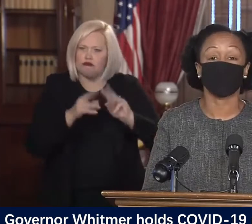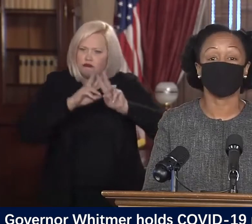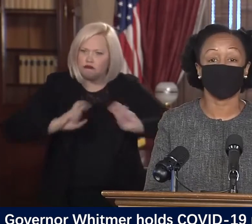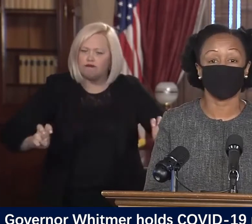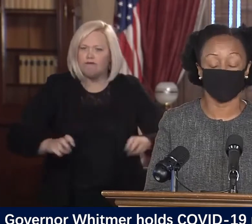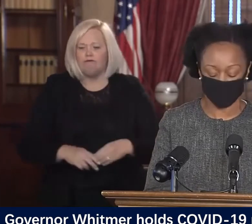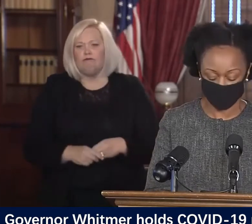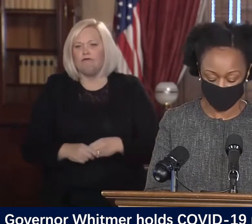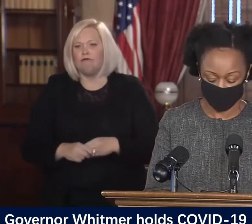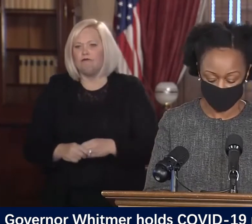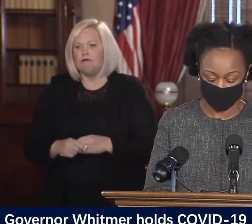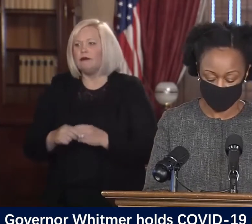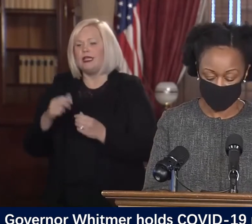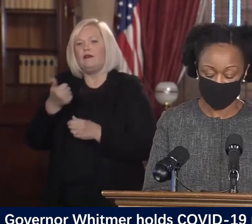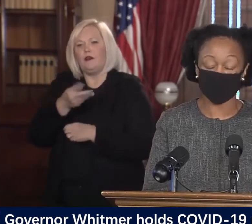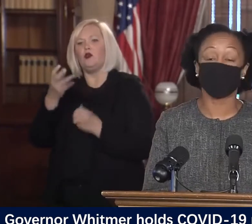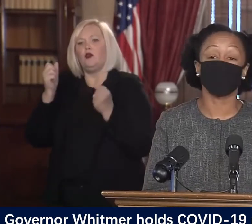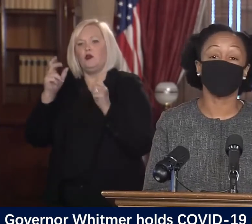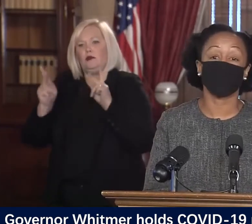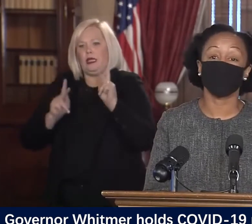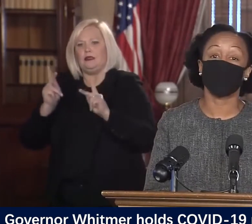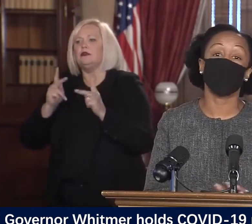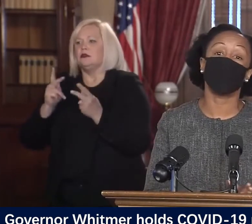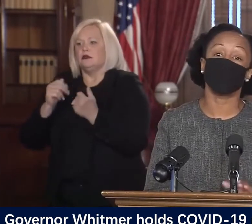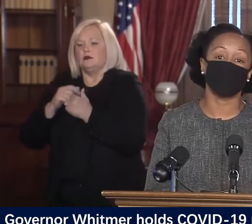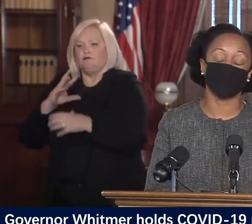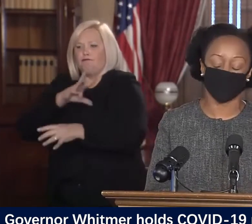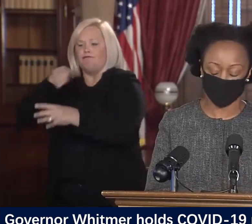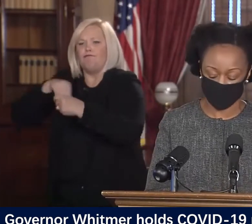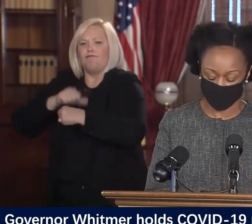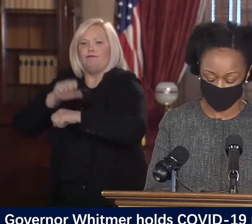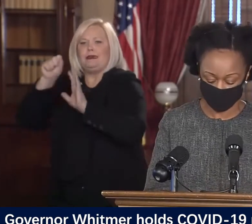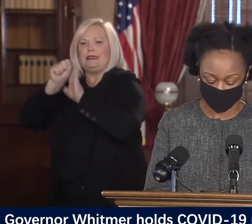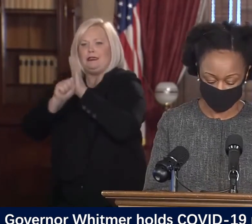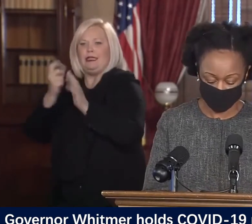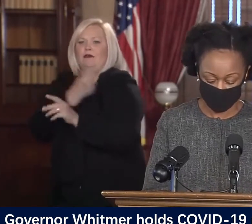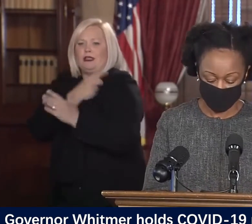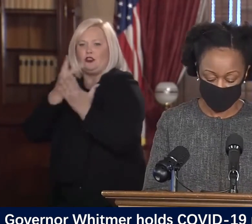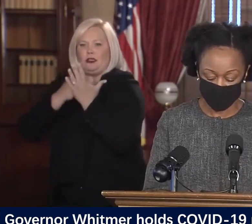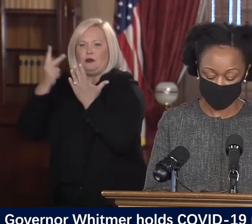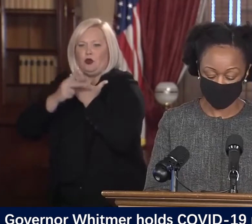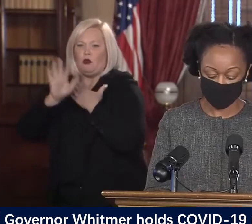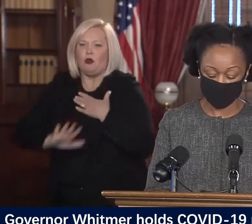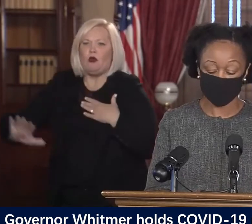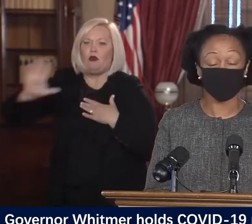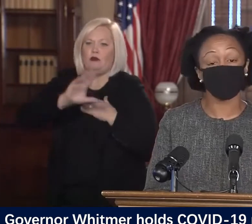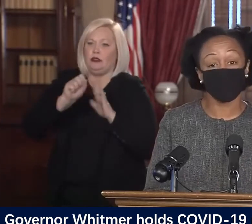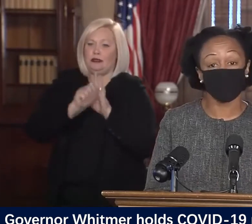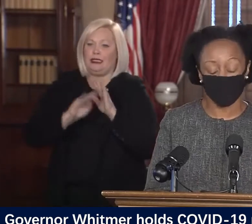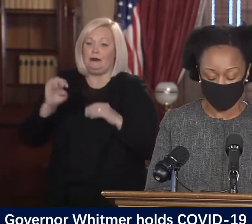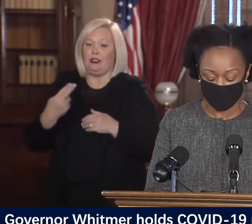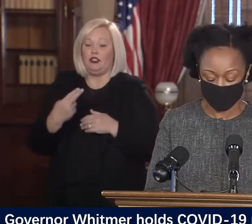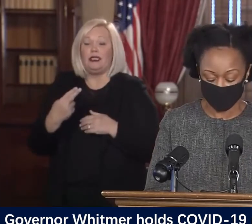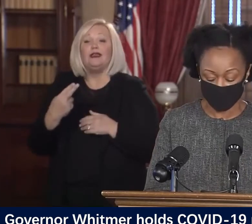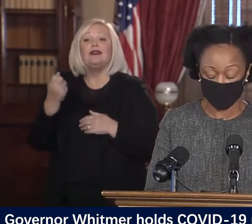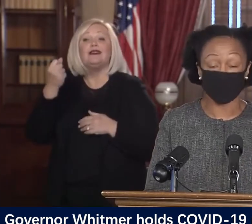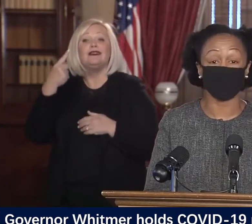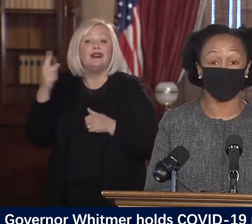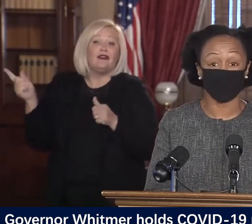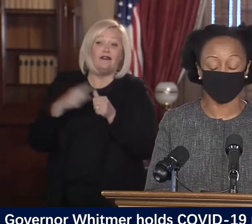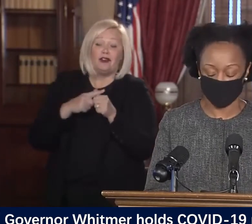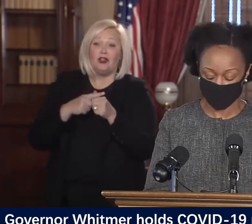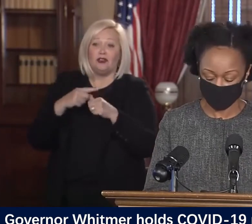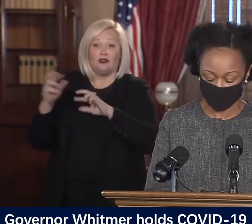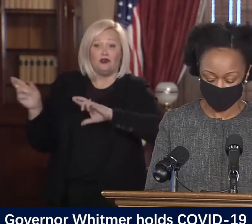in the state's vaccination program, and they are located all over the state. While the vaccine initially will only be available